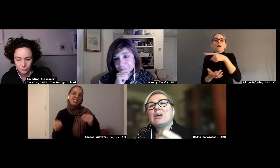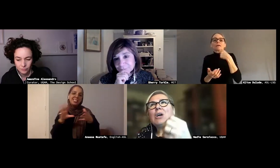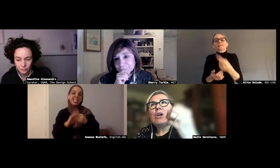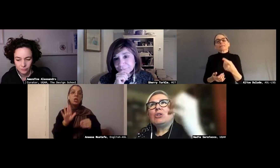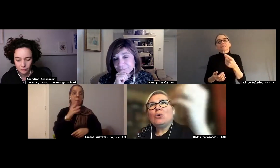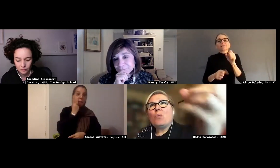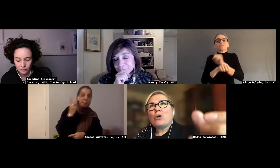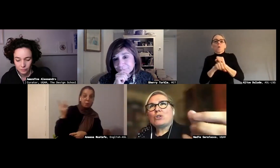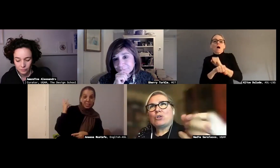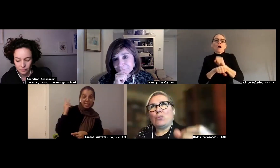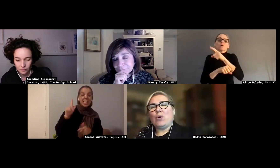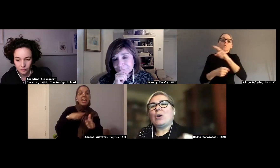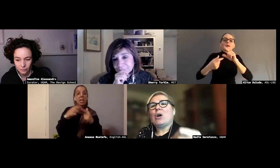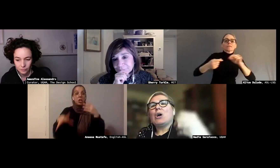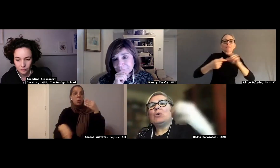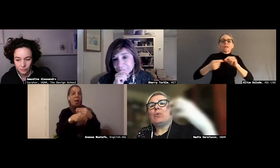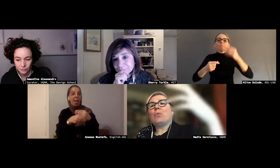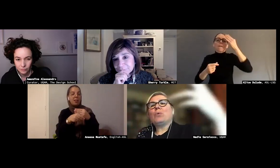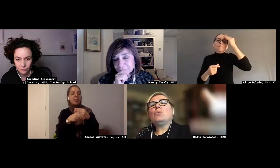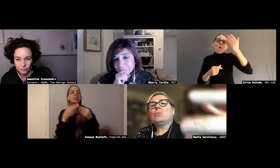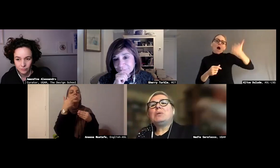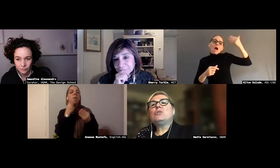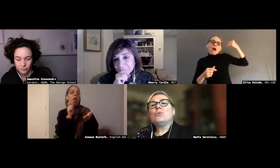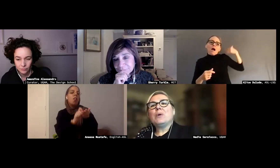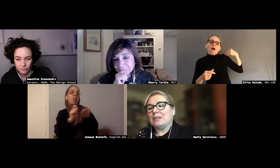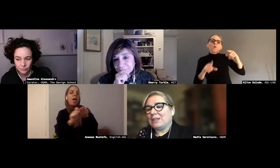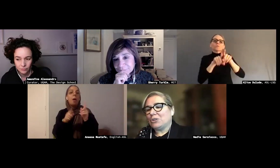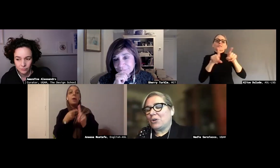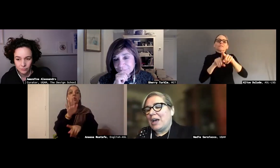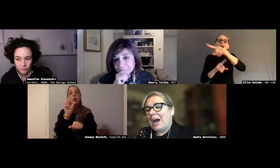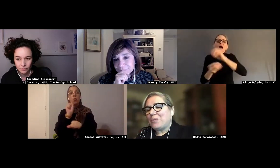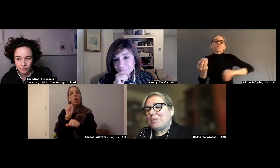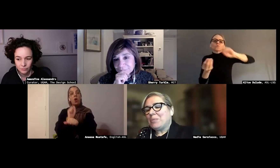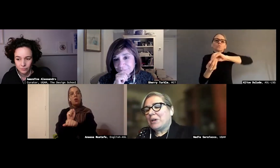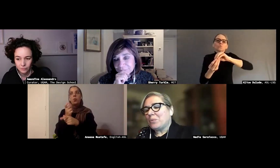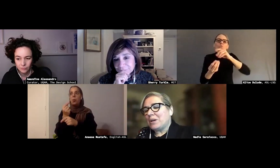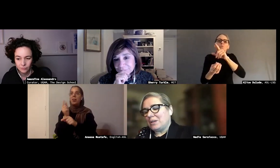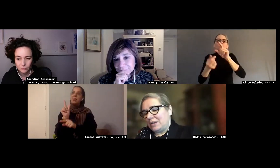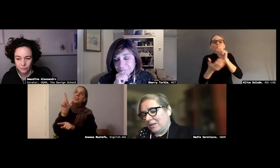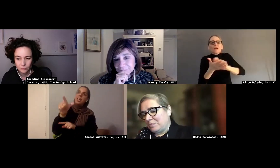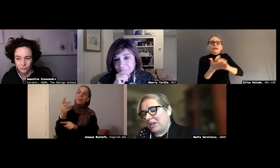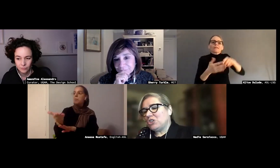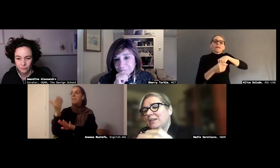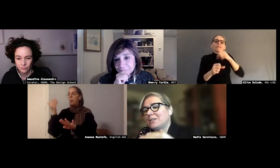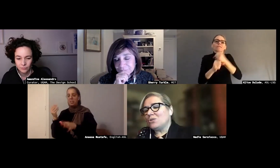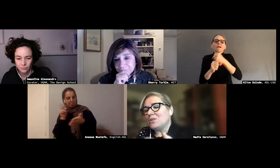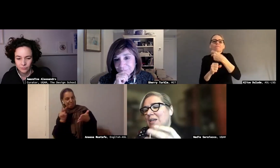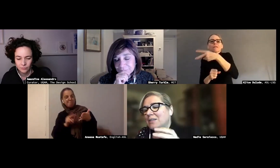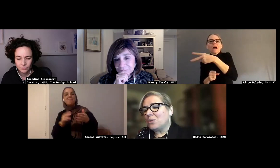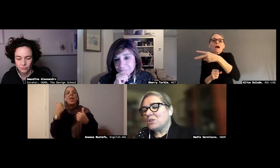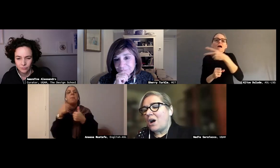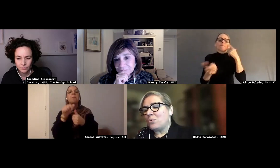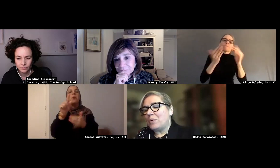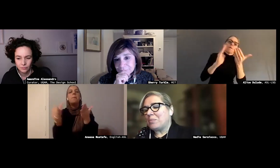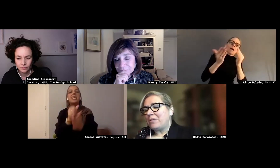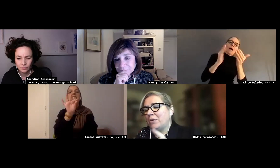about the works you would be doing later. I remember here, page 92, you say, "I